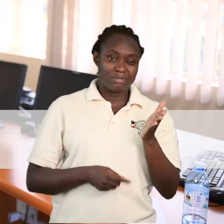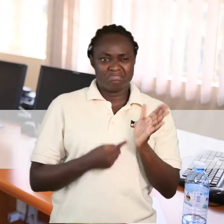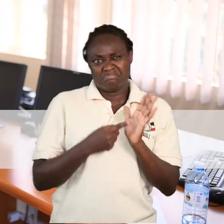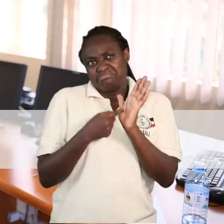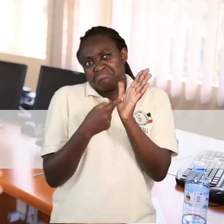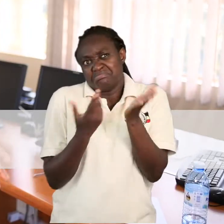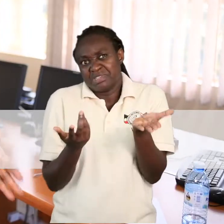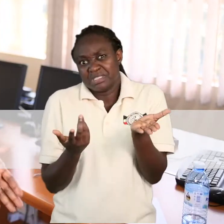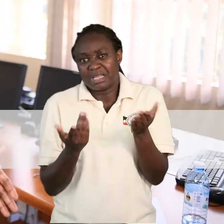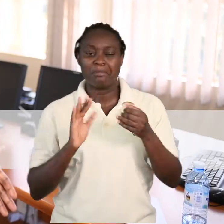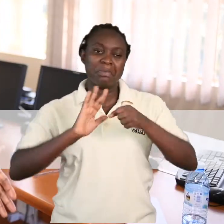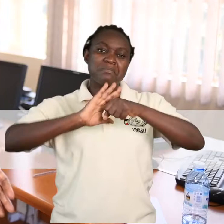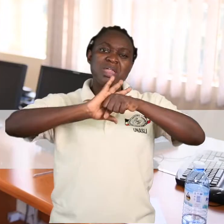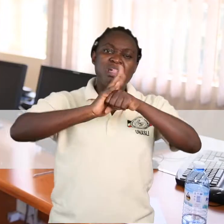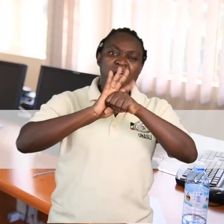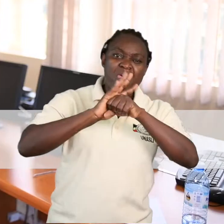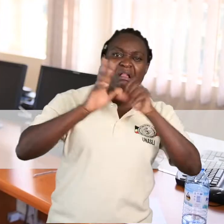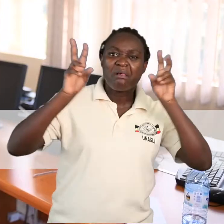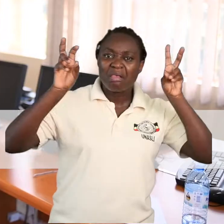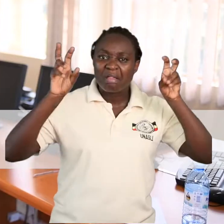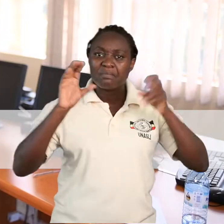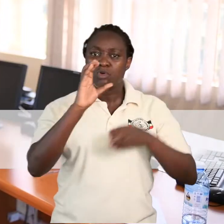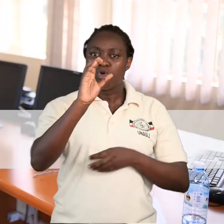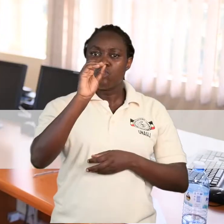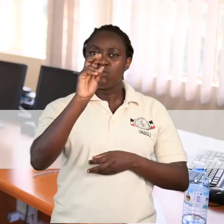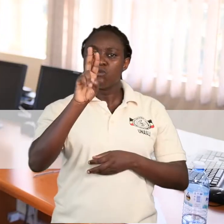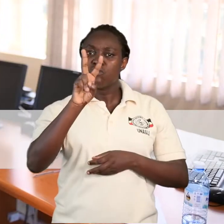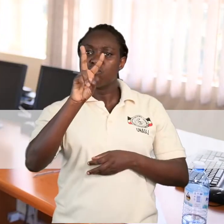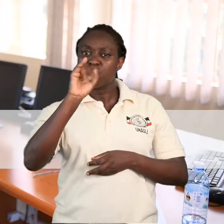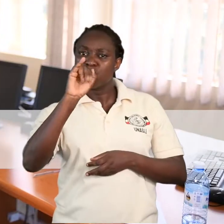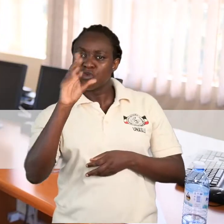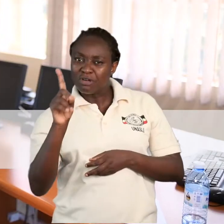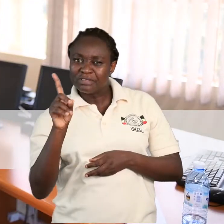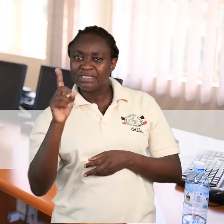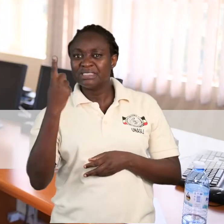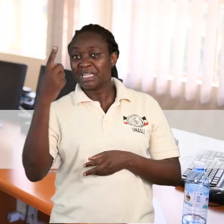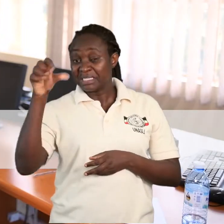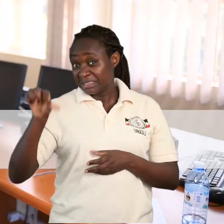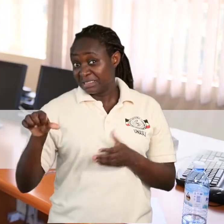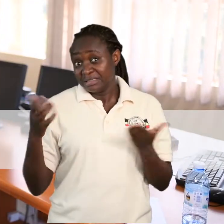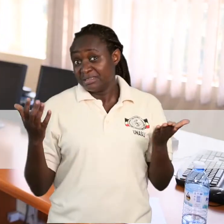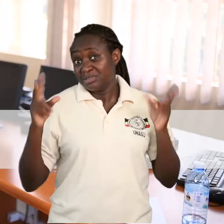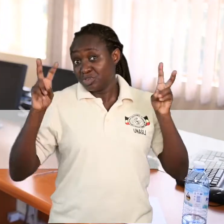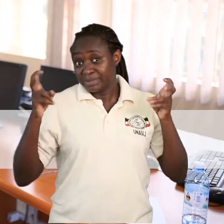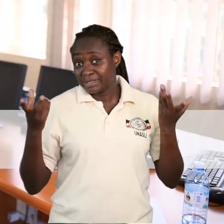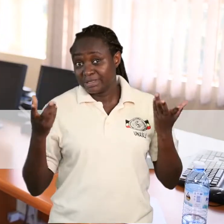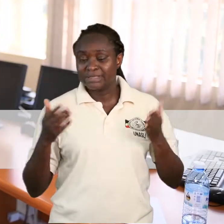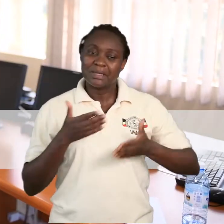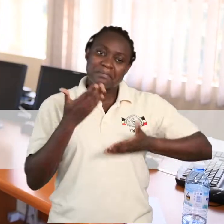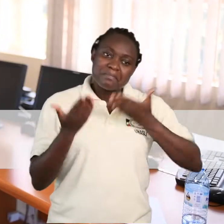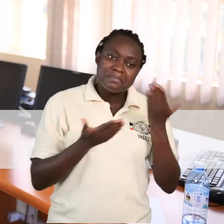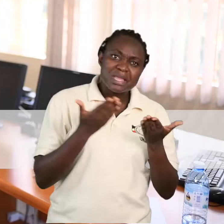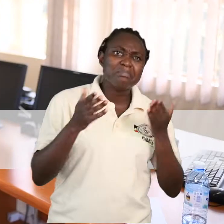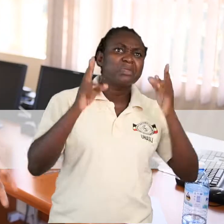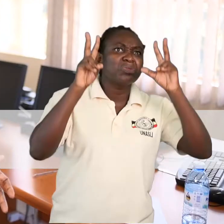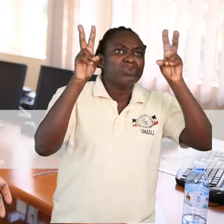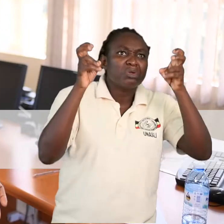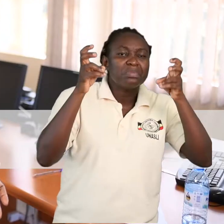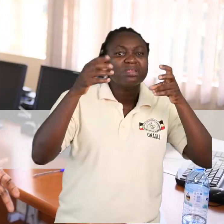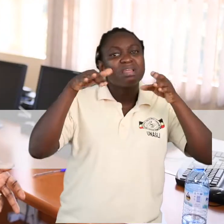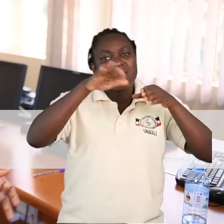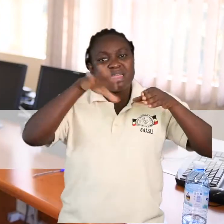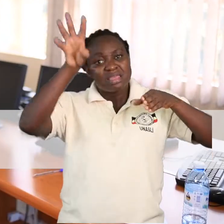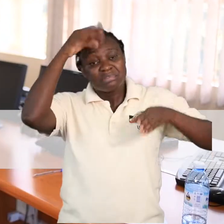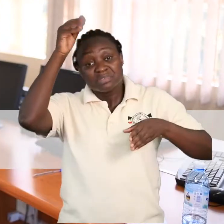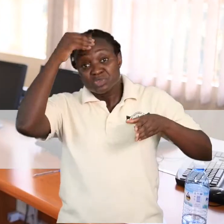about COVID-19. The topic can be about education, a conference on education,